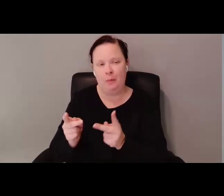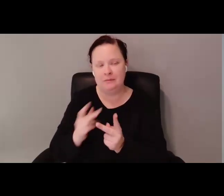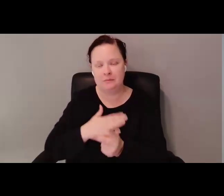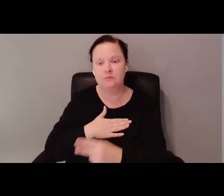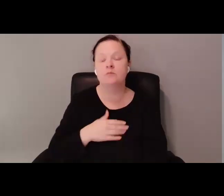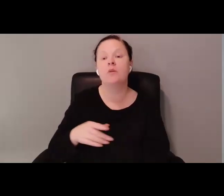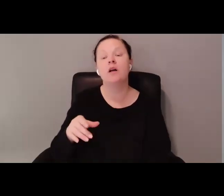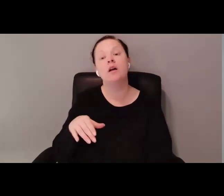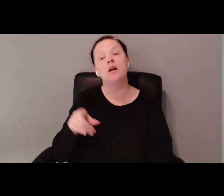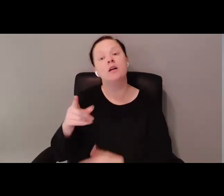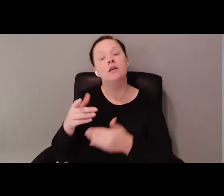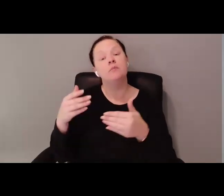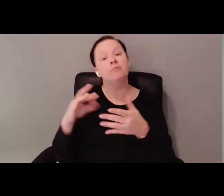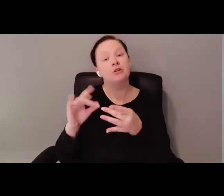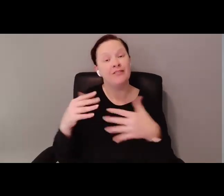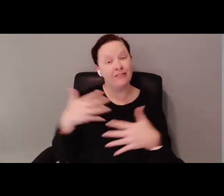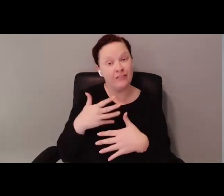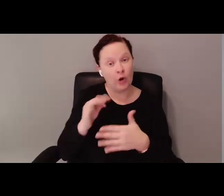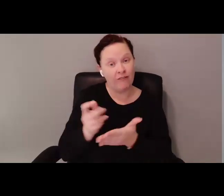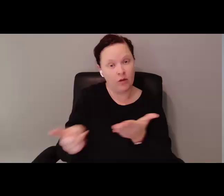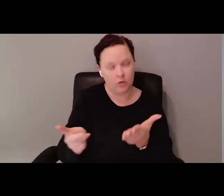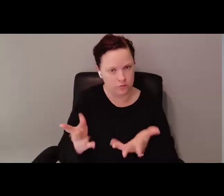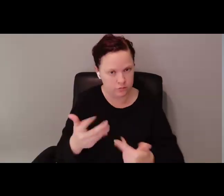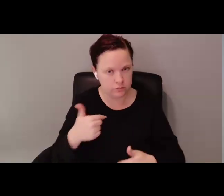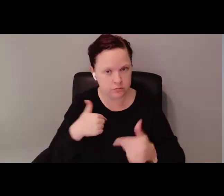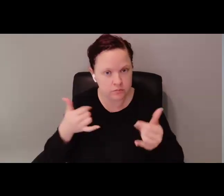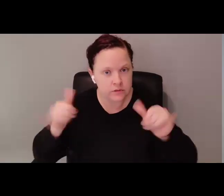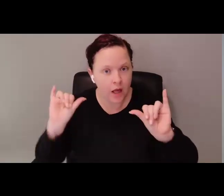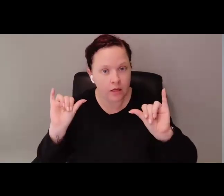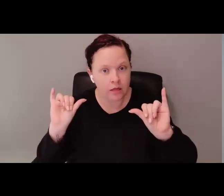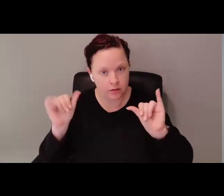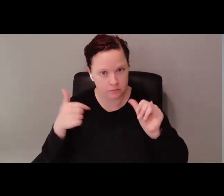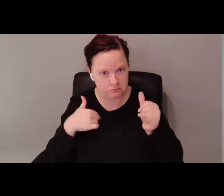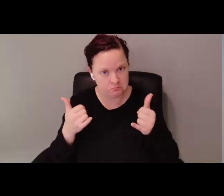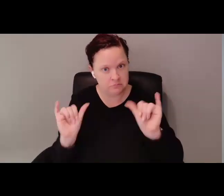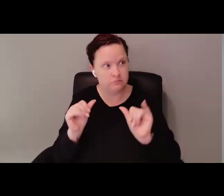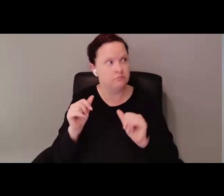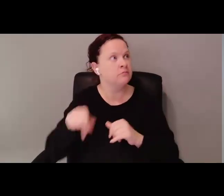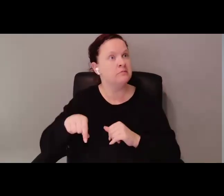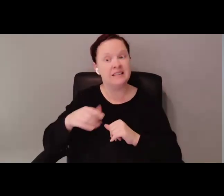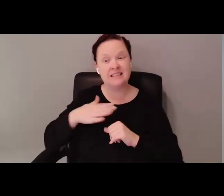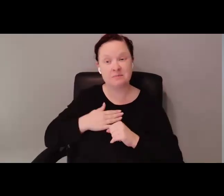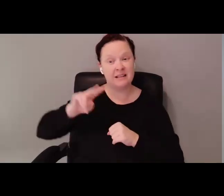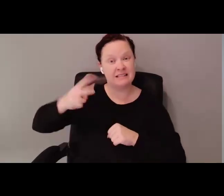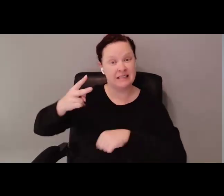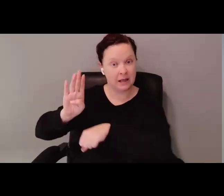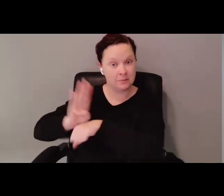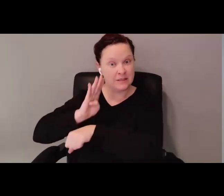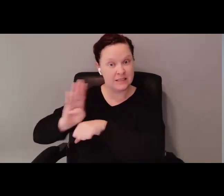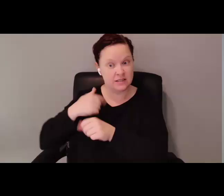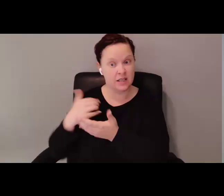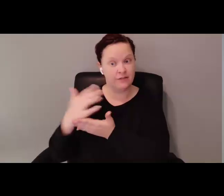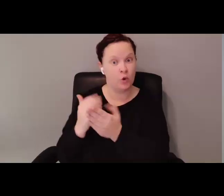is really, that's something I have still. And this is my second business that I've made over $1